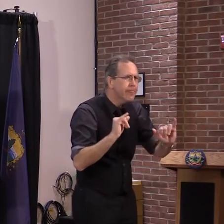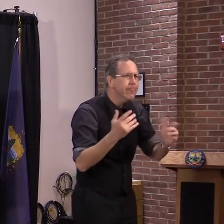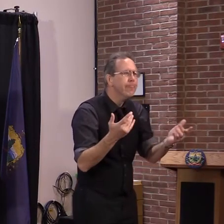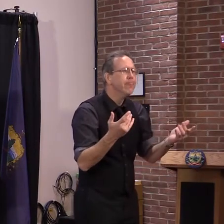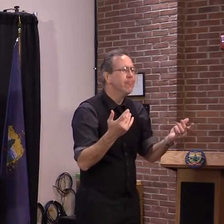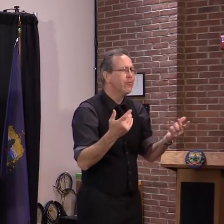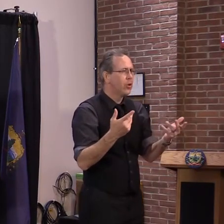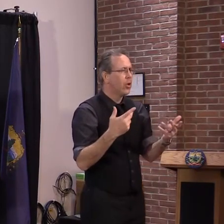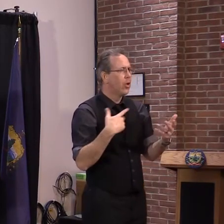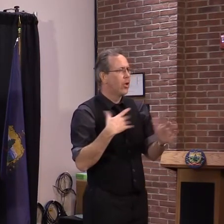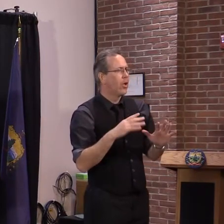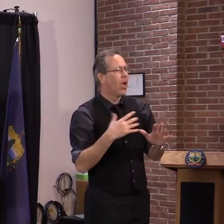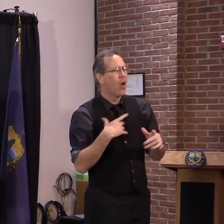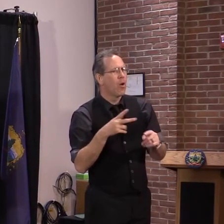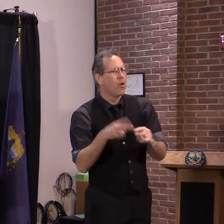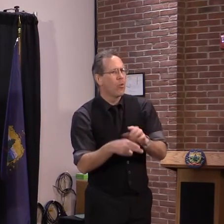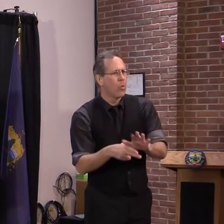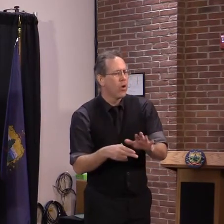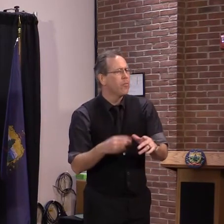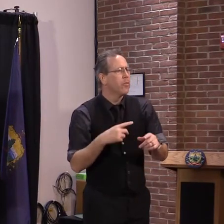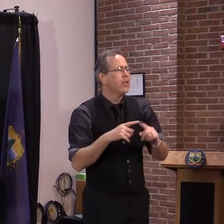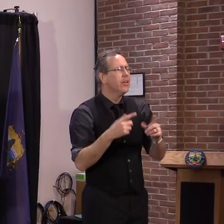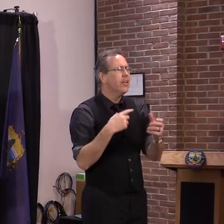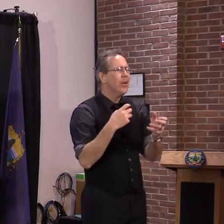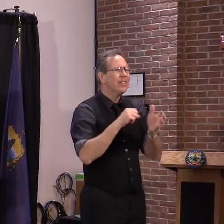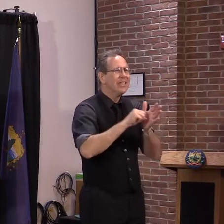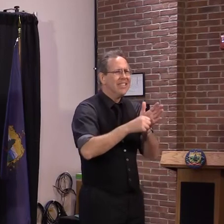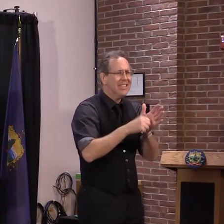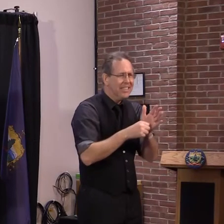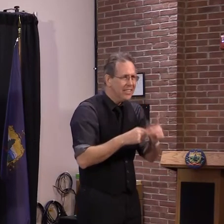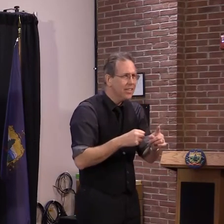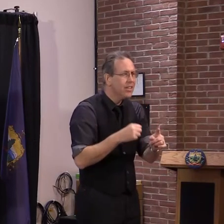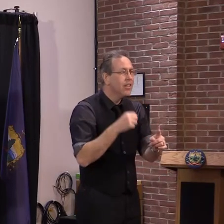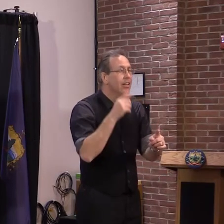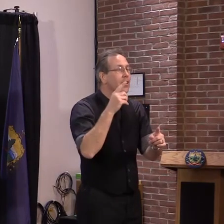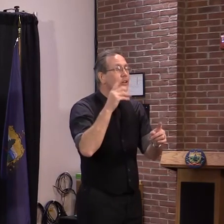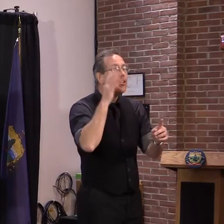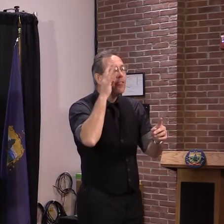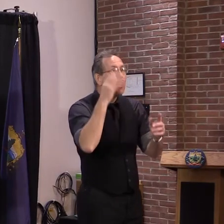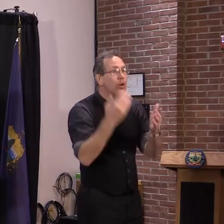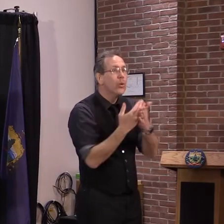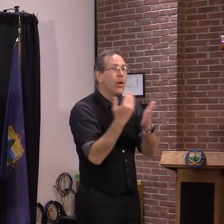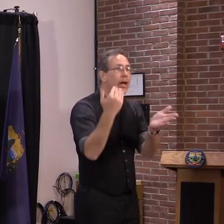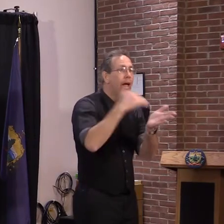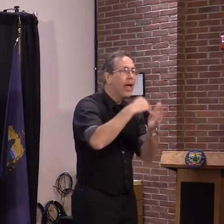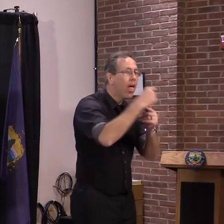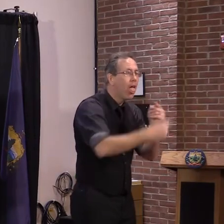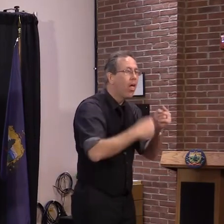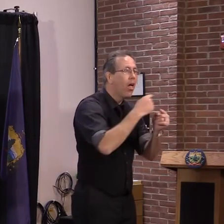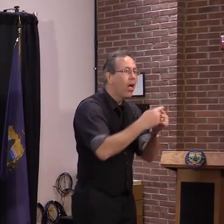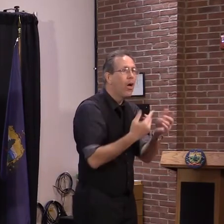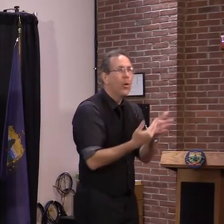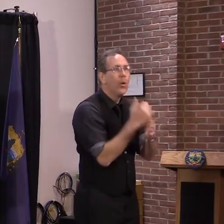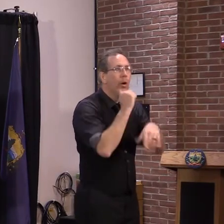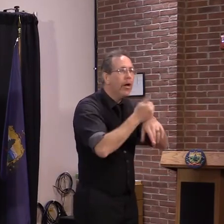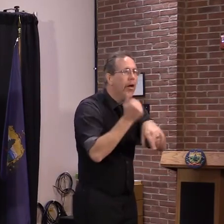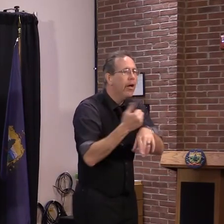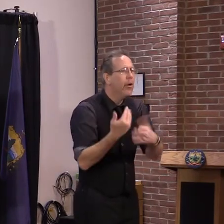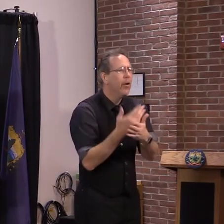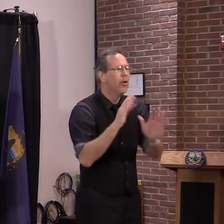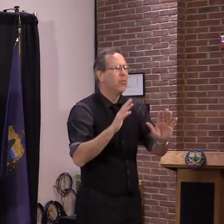off, but I want to send that strong message. This is not a time to invent mitigation measures out of an abundance of caution. The idea of opening windows, let's